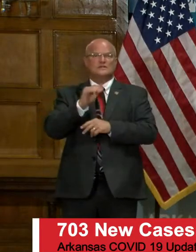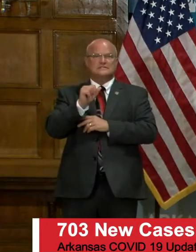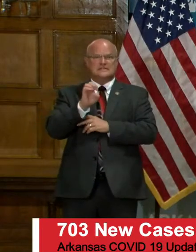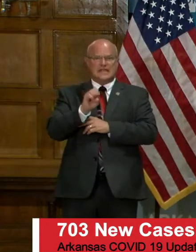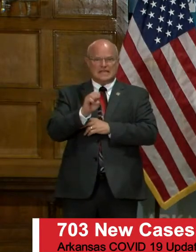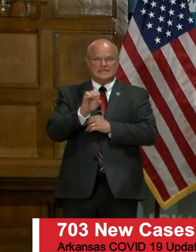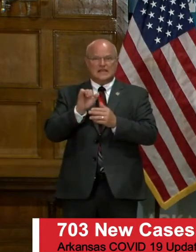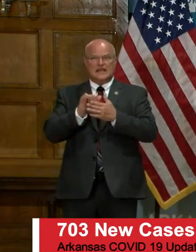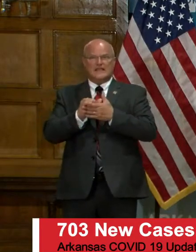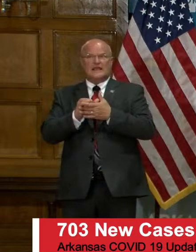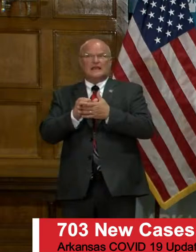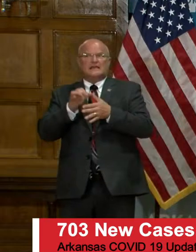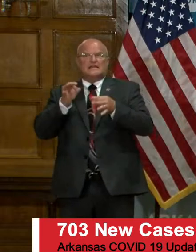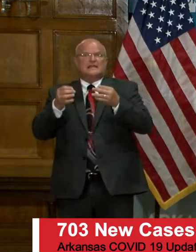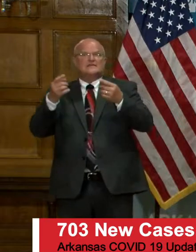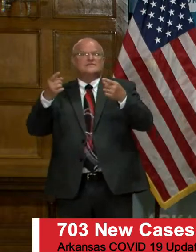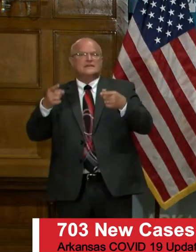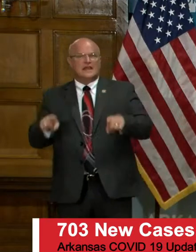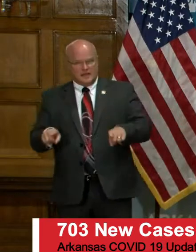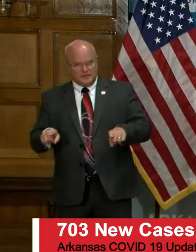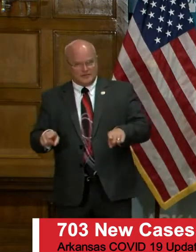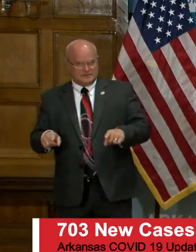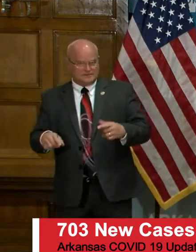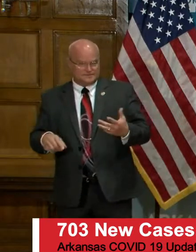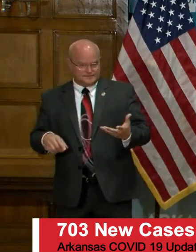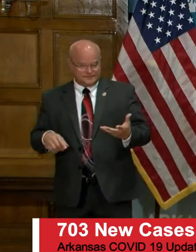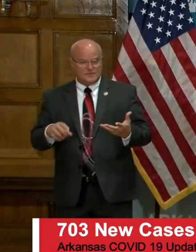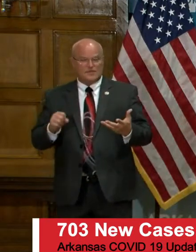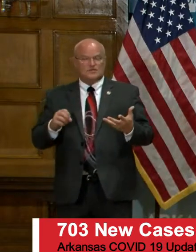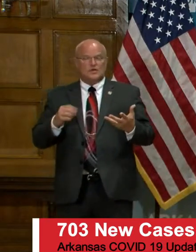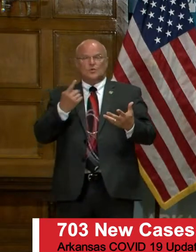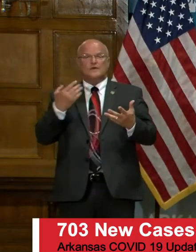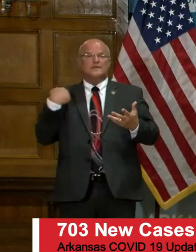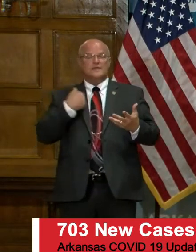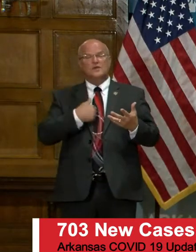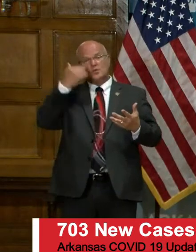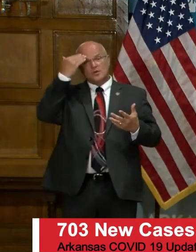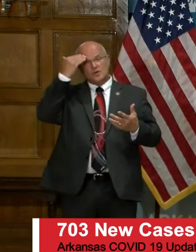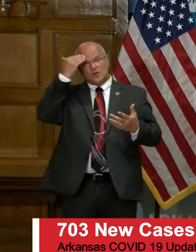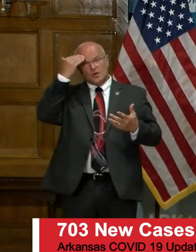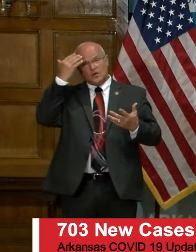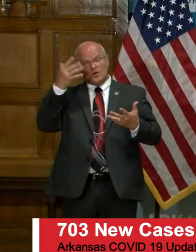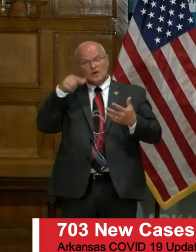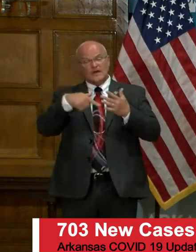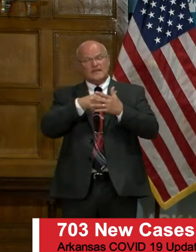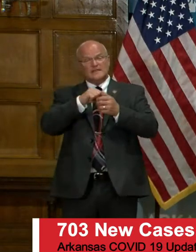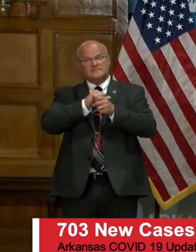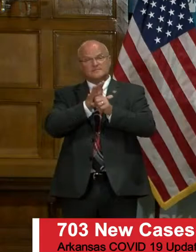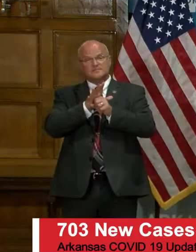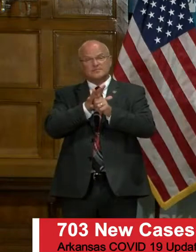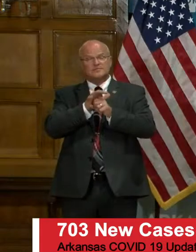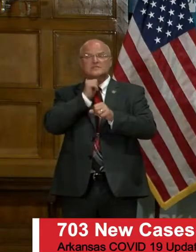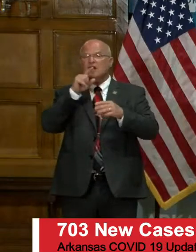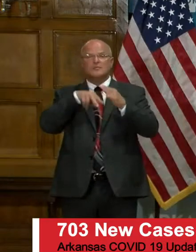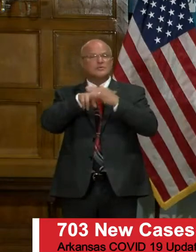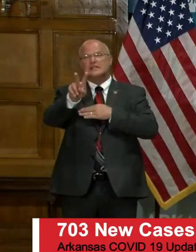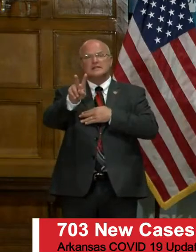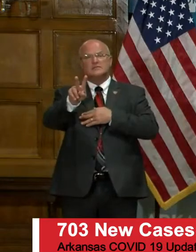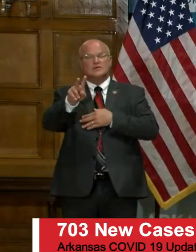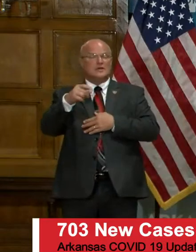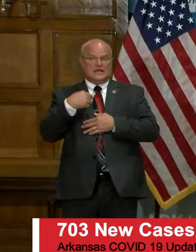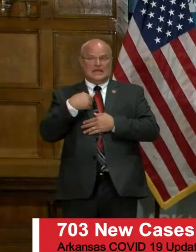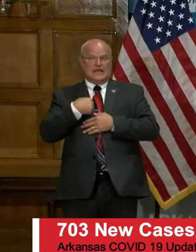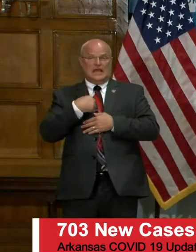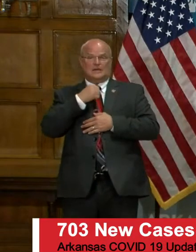in the event that would happen. And one thing we know is this virus is unpredictable, and I'm not going